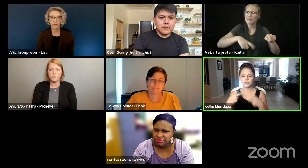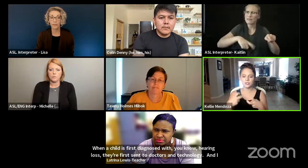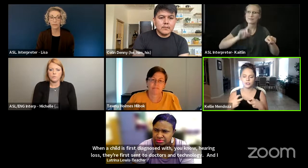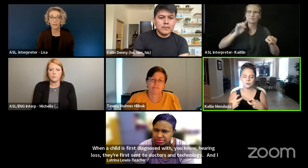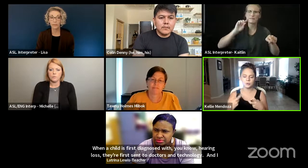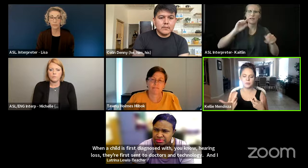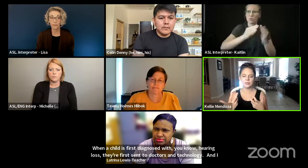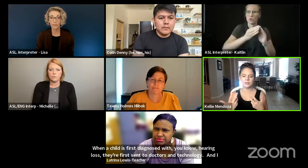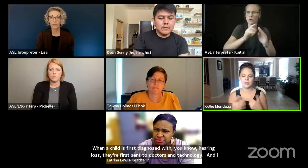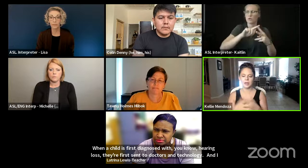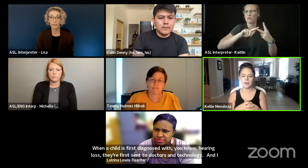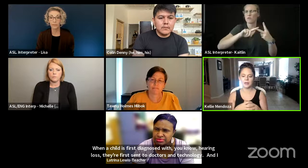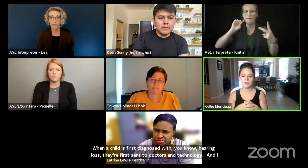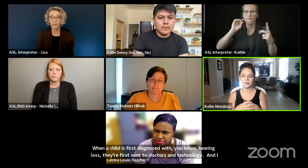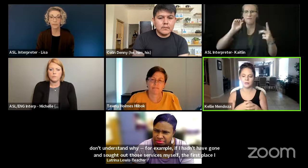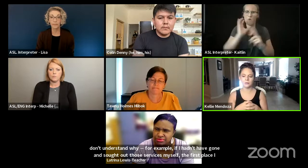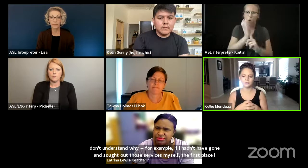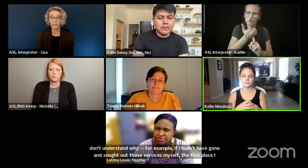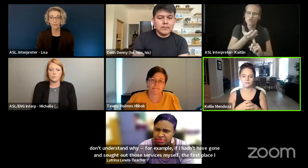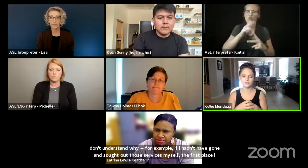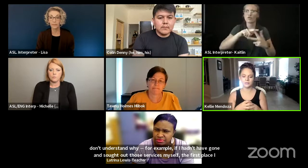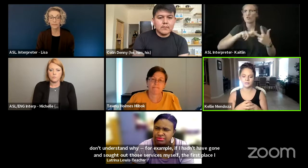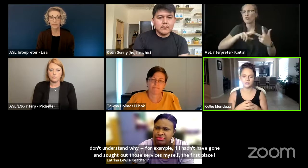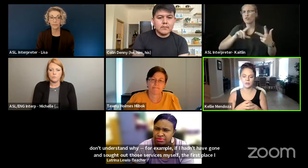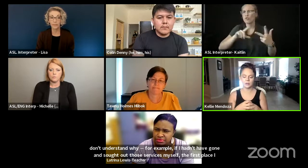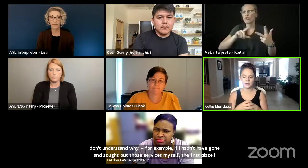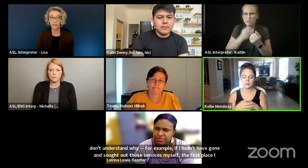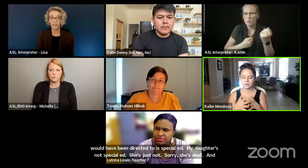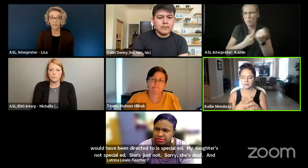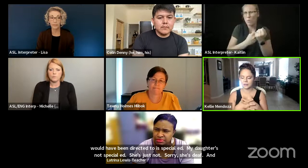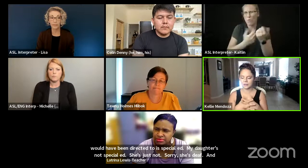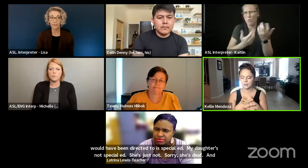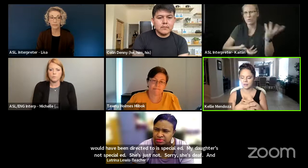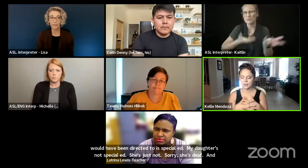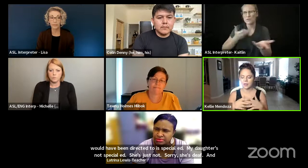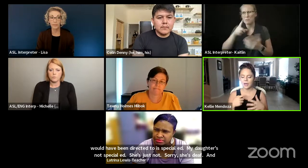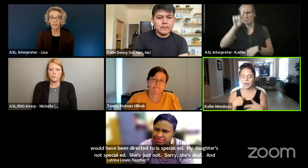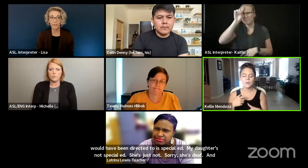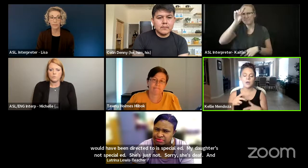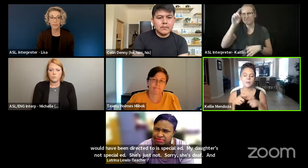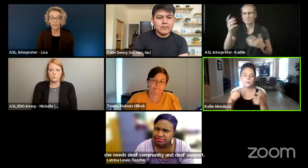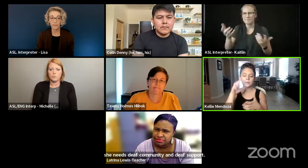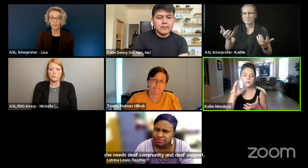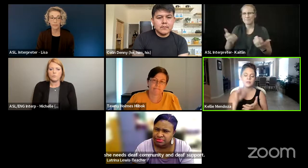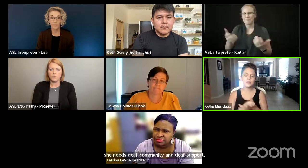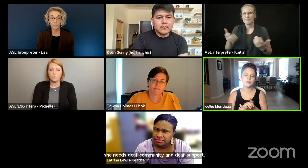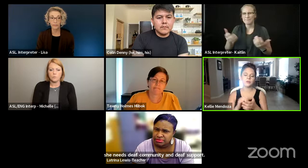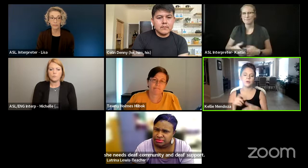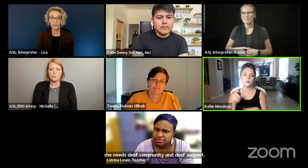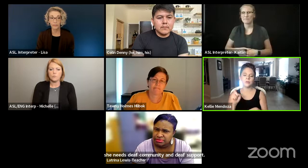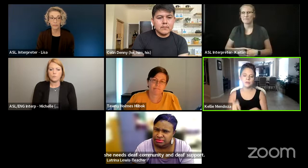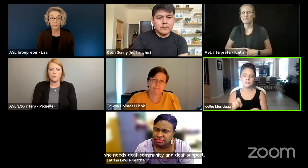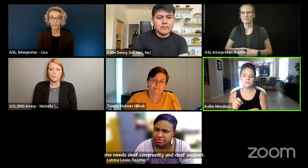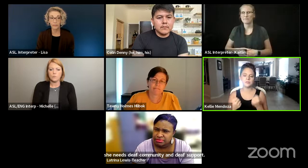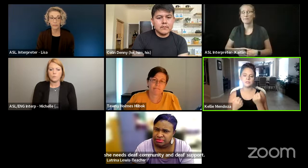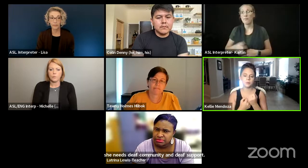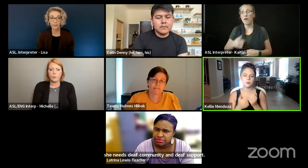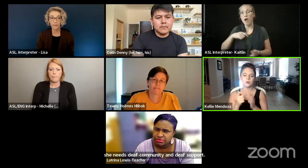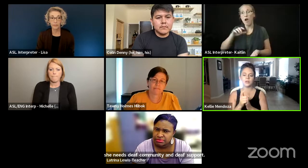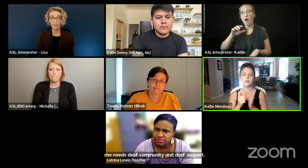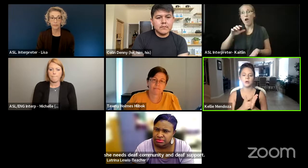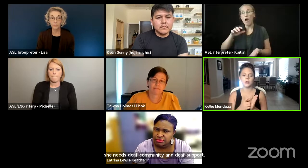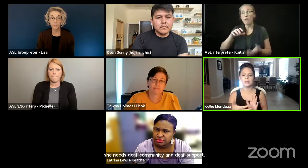another issue being that I'm a big believer that we need to